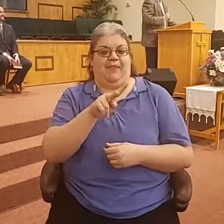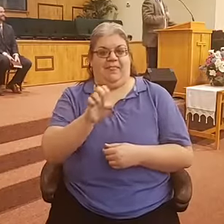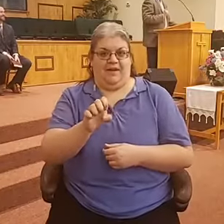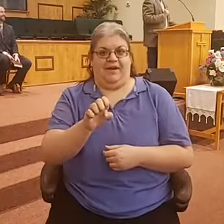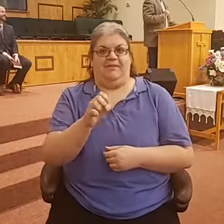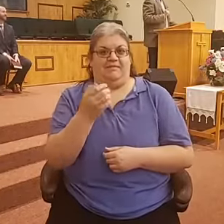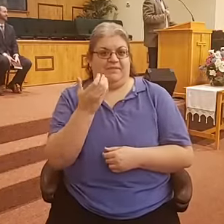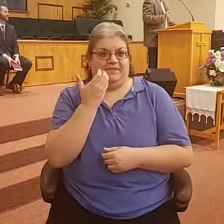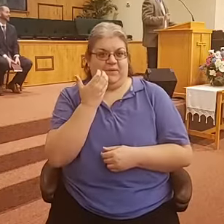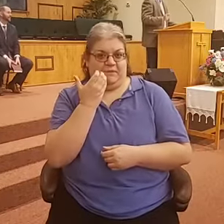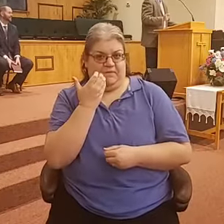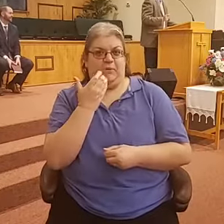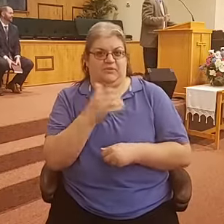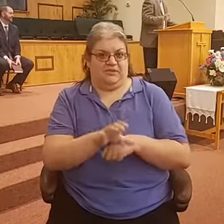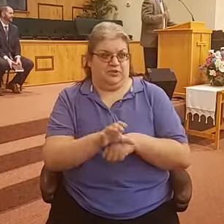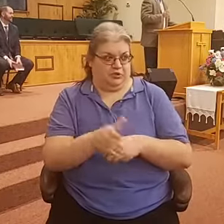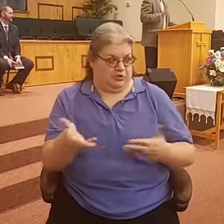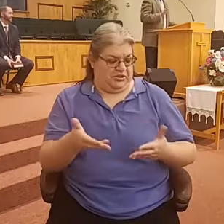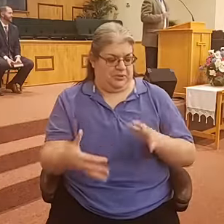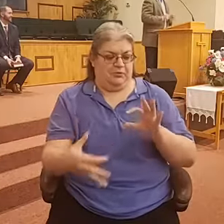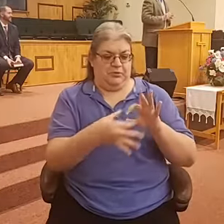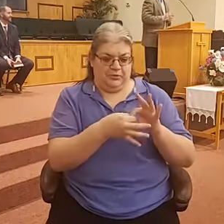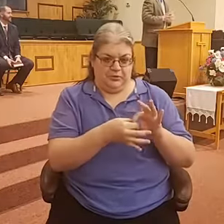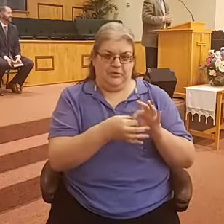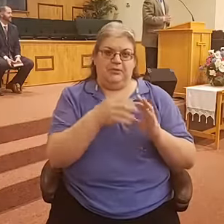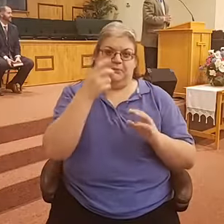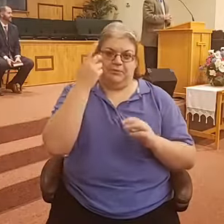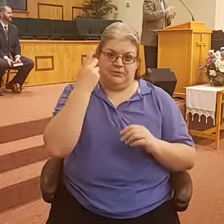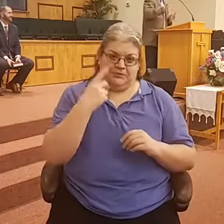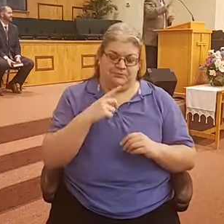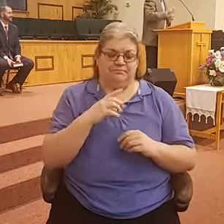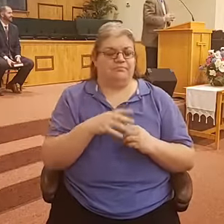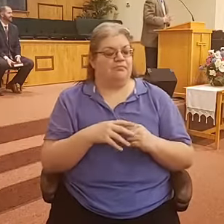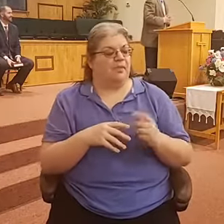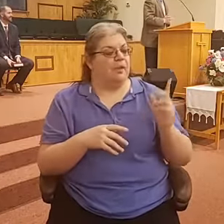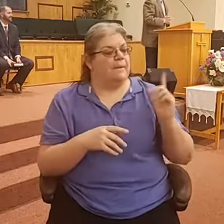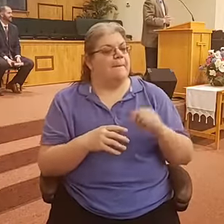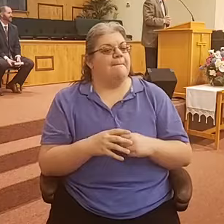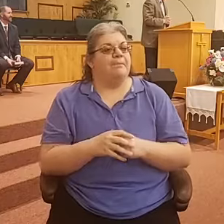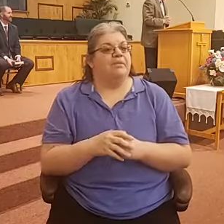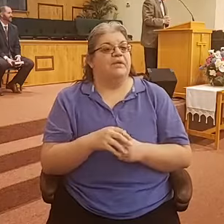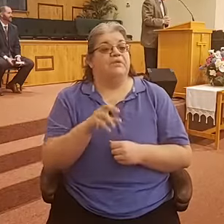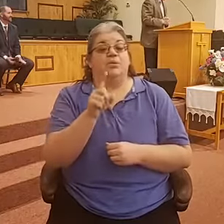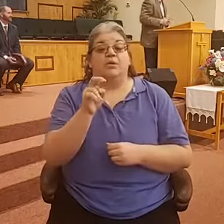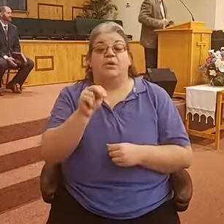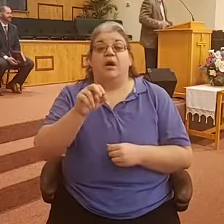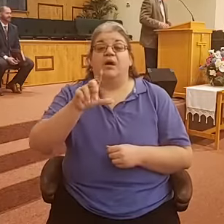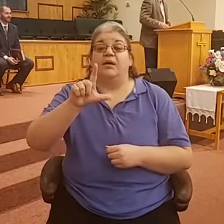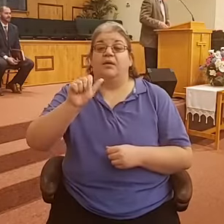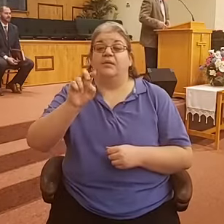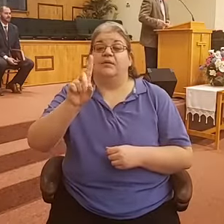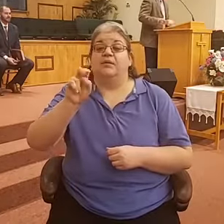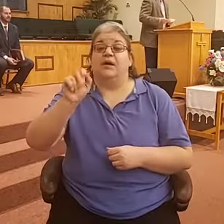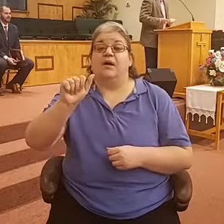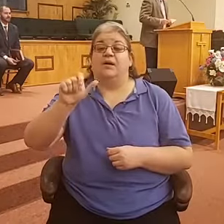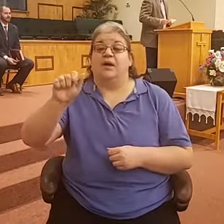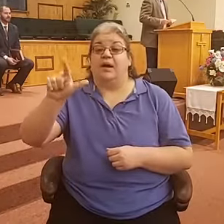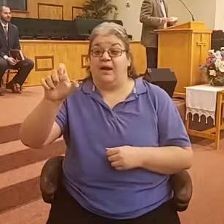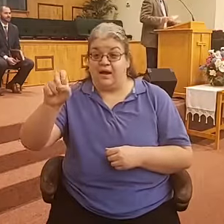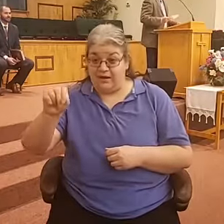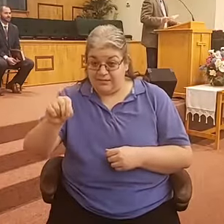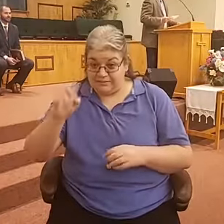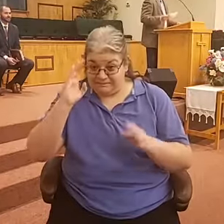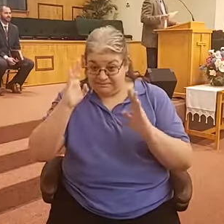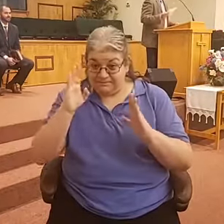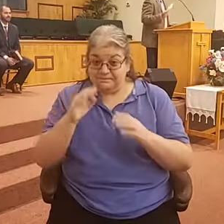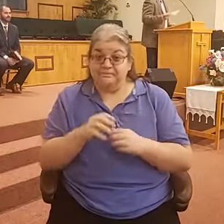hooked up to Don and LaDonna Allen, Dave and Jolene Friesner. I hope you all can hear me from the phone there. But it's good to have